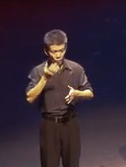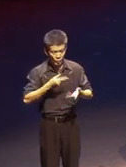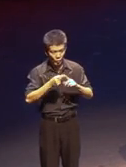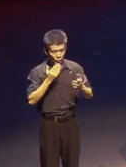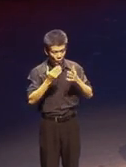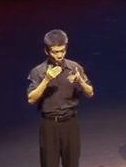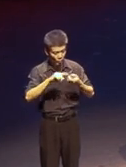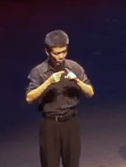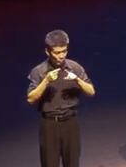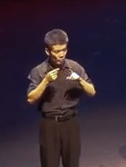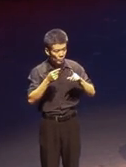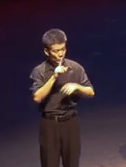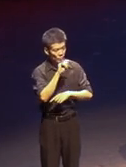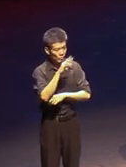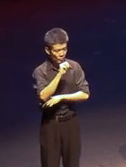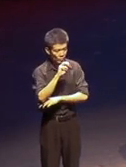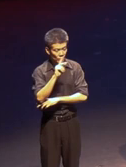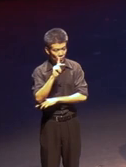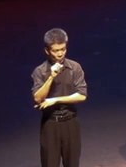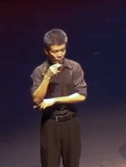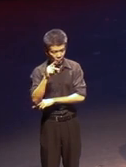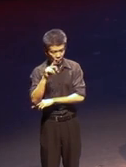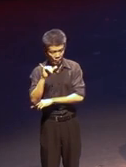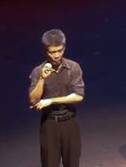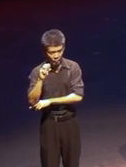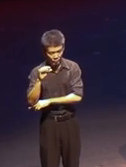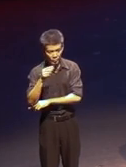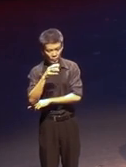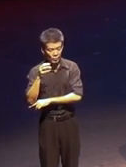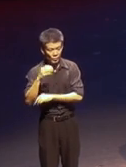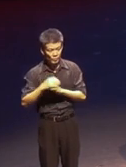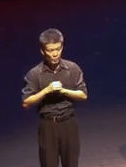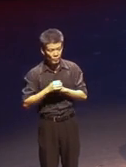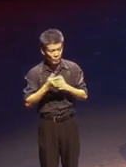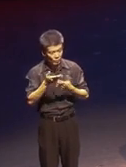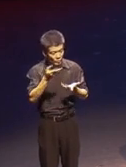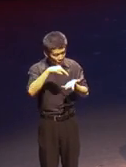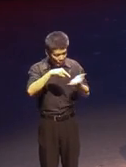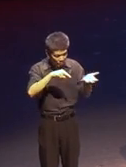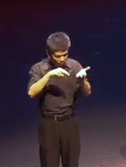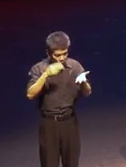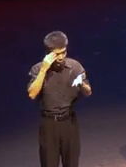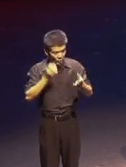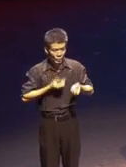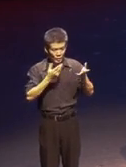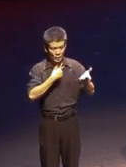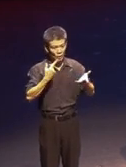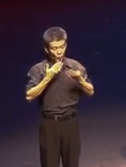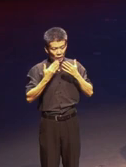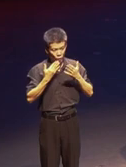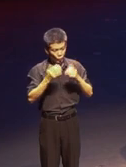foreign friends, Tim Corrigan, Katie Taylor, Kyoko Suzuki, and Gabriel Mori. Will you please stand so we can express our